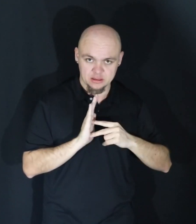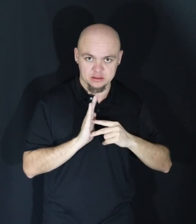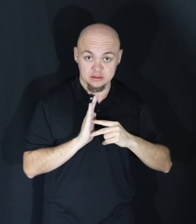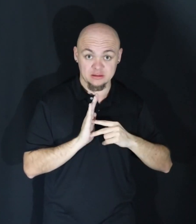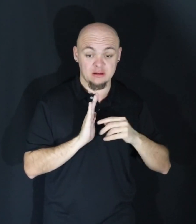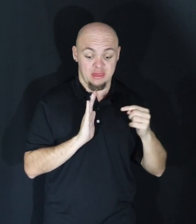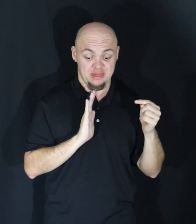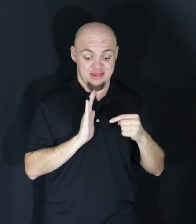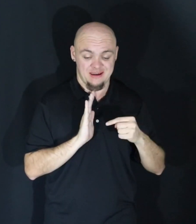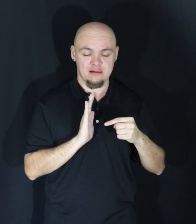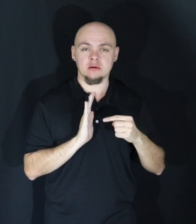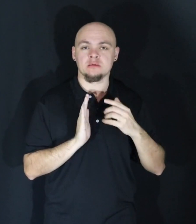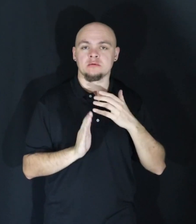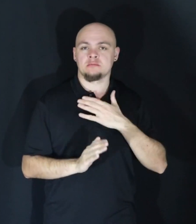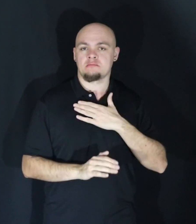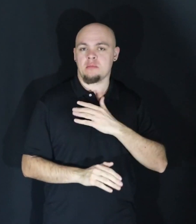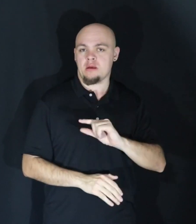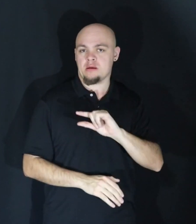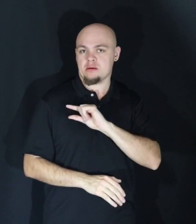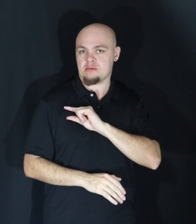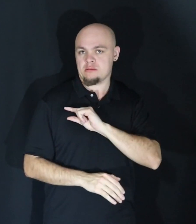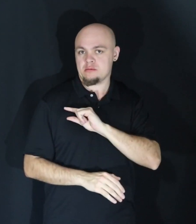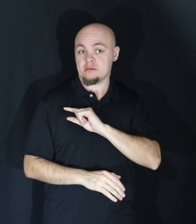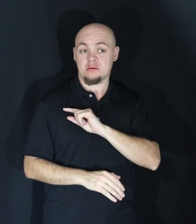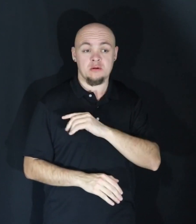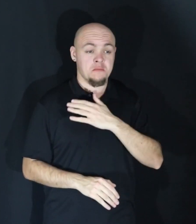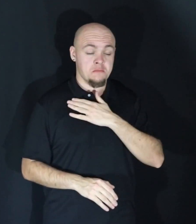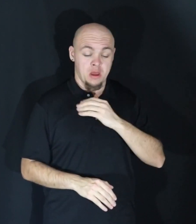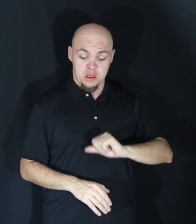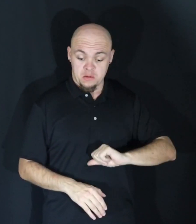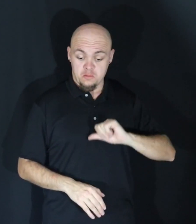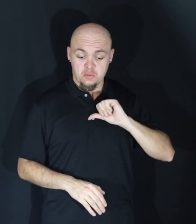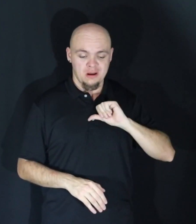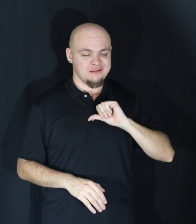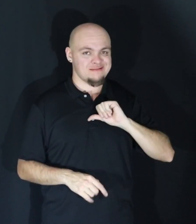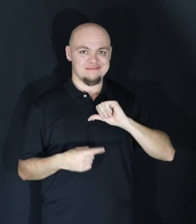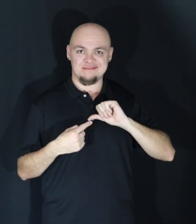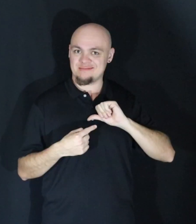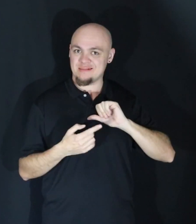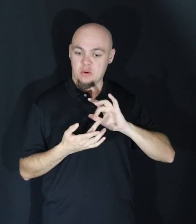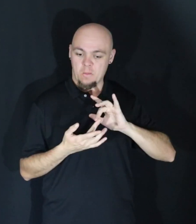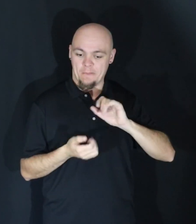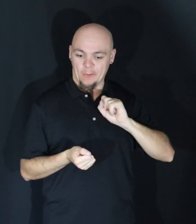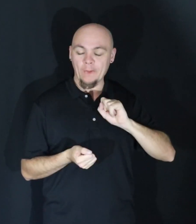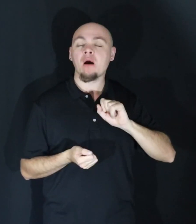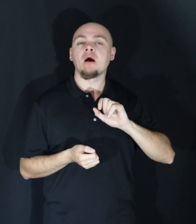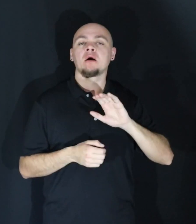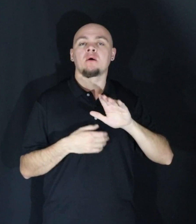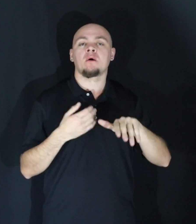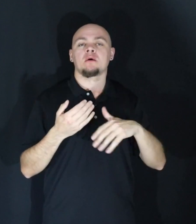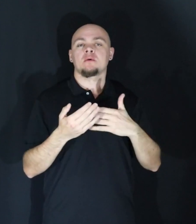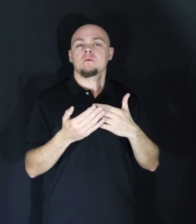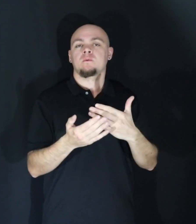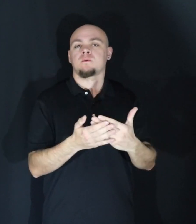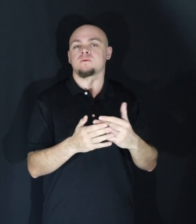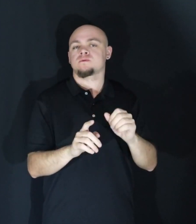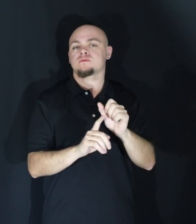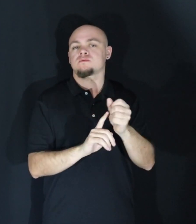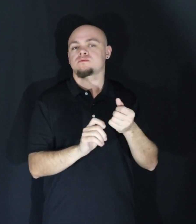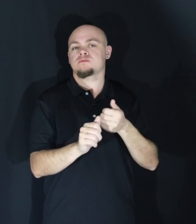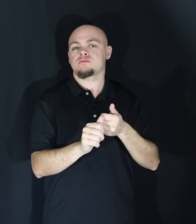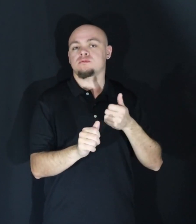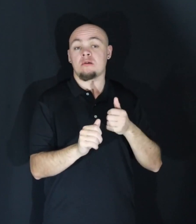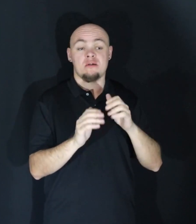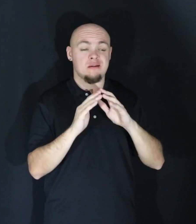guilty. Had it not been for my pride, this whole situation could have been avoided. See, I left out the